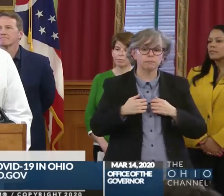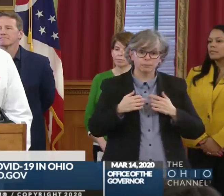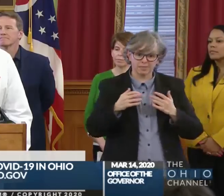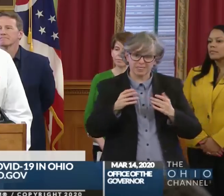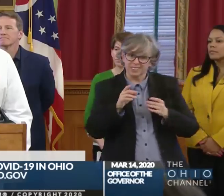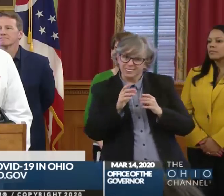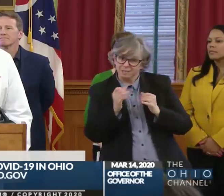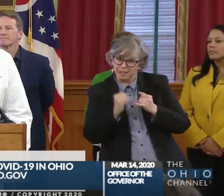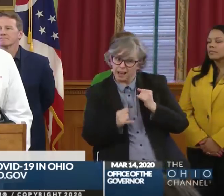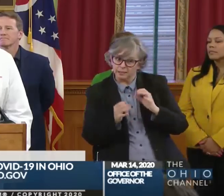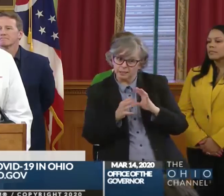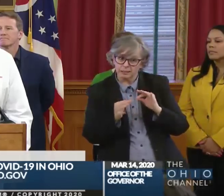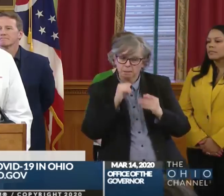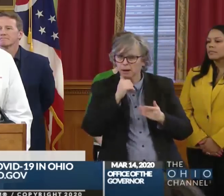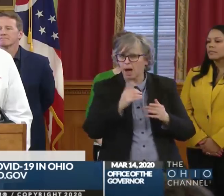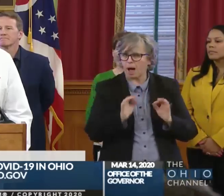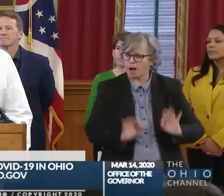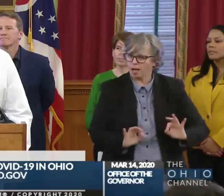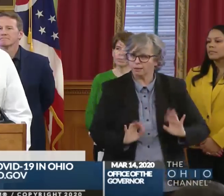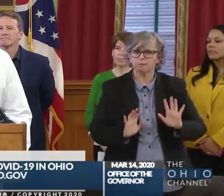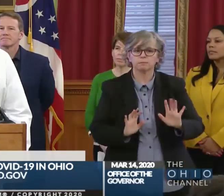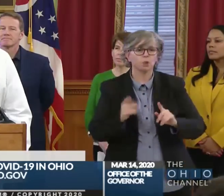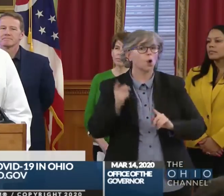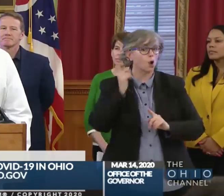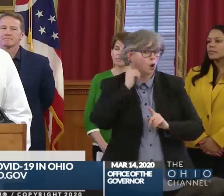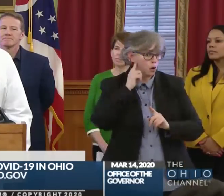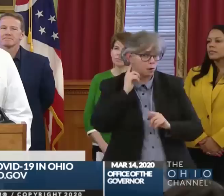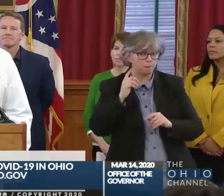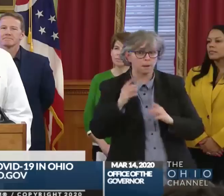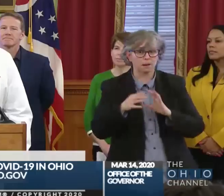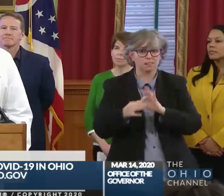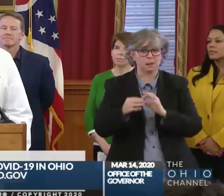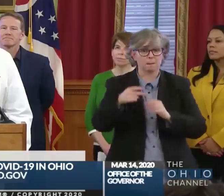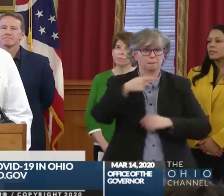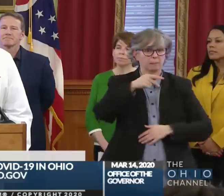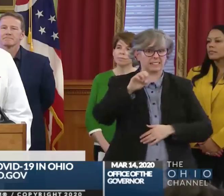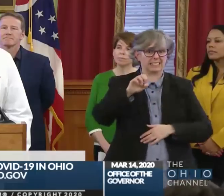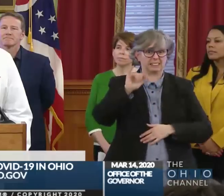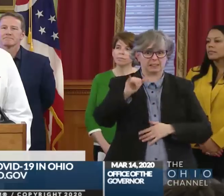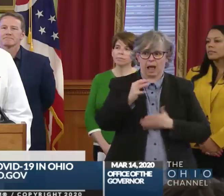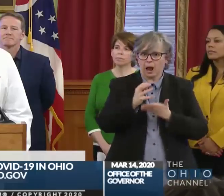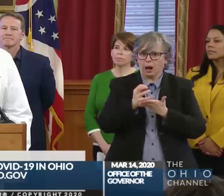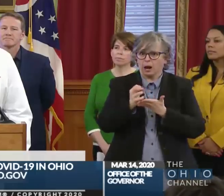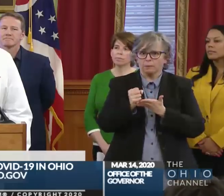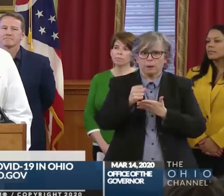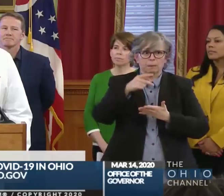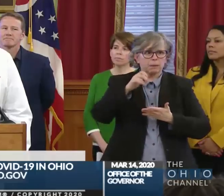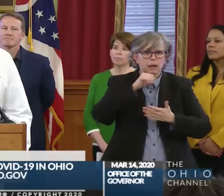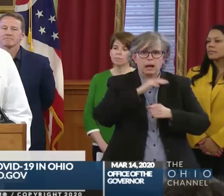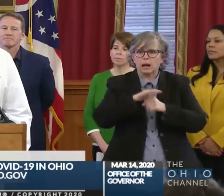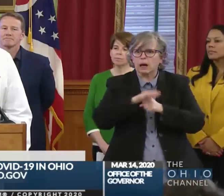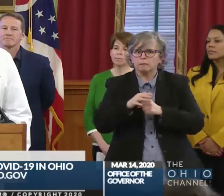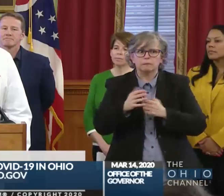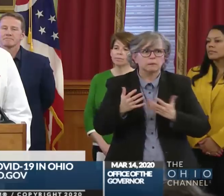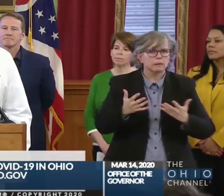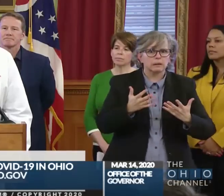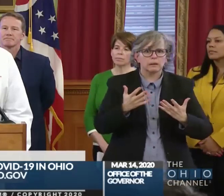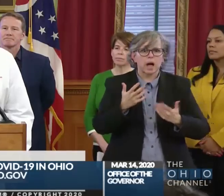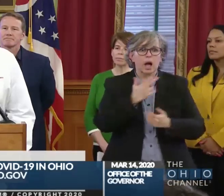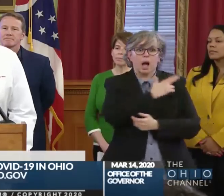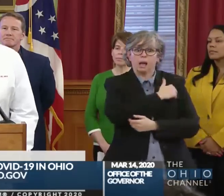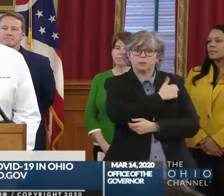for PPE, as Dr. Acton has shown you, the hospital medical advisory group of physicians and hospital leaders